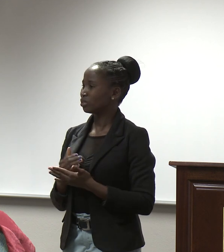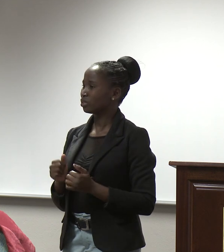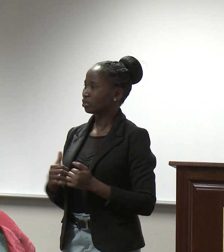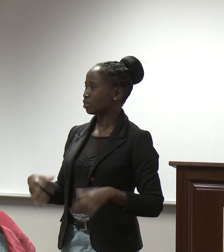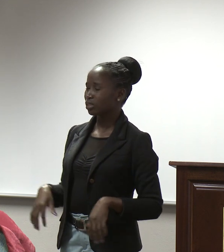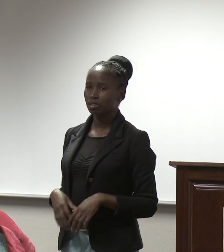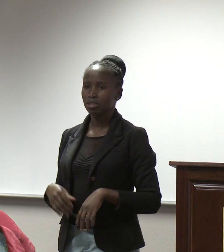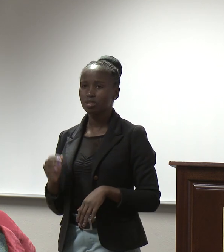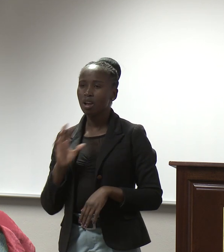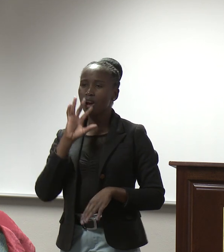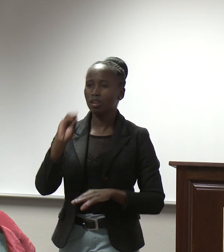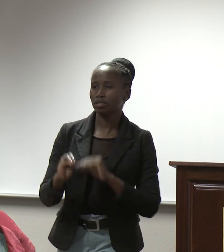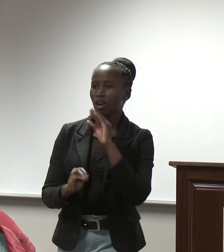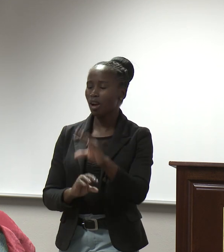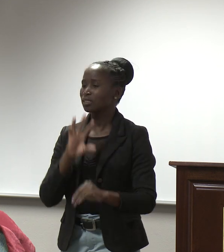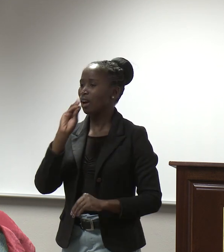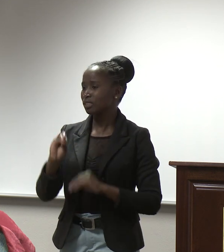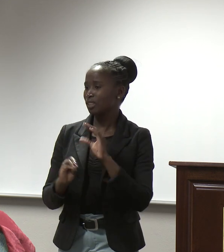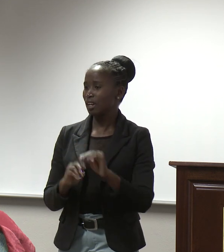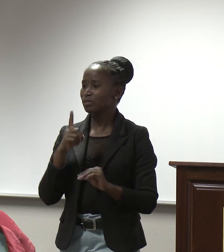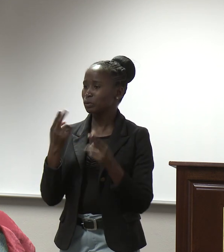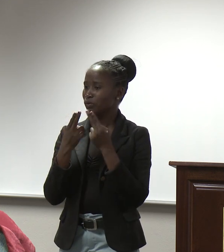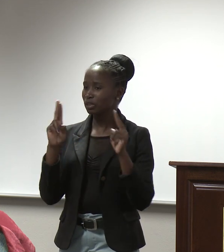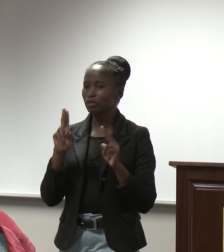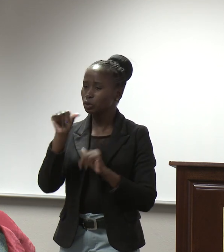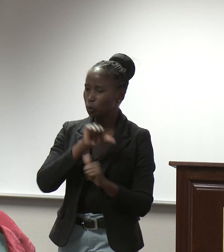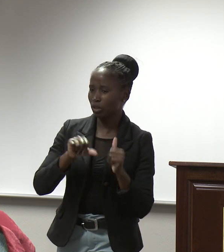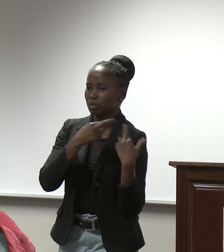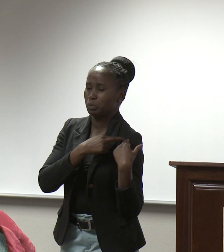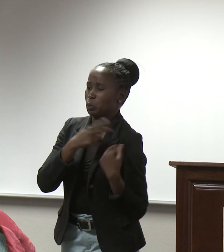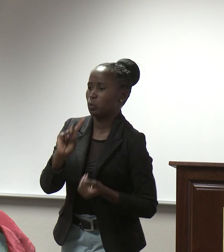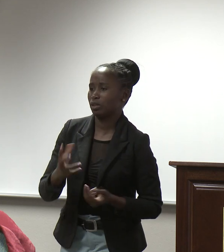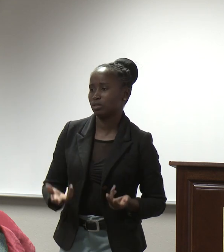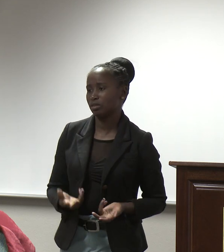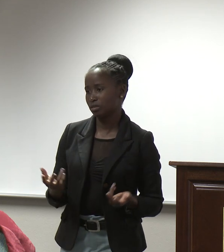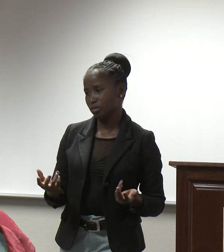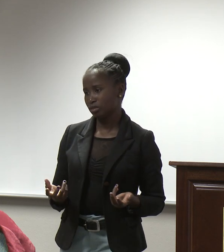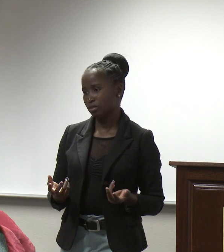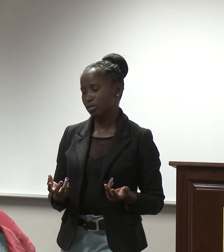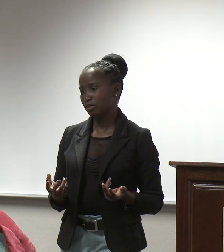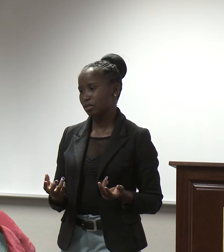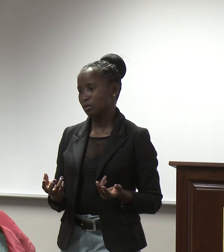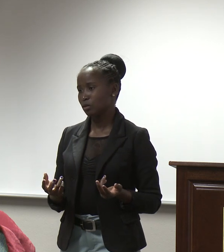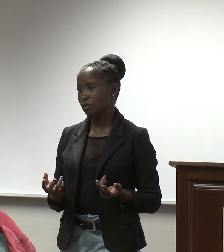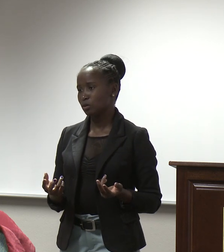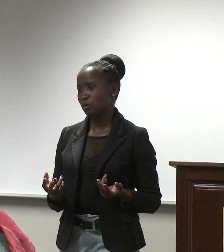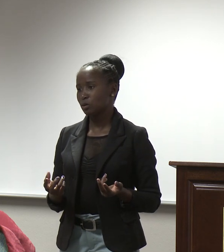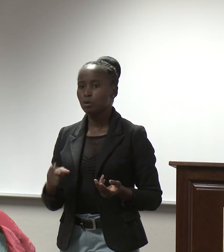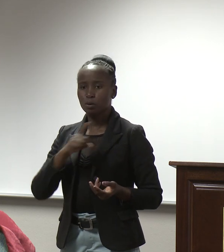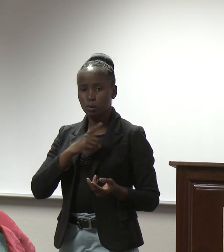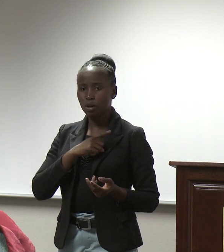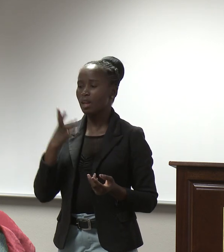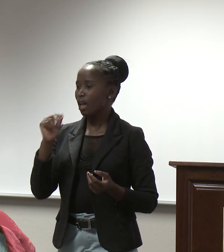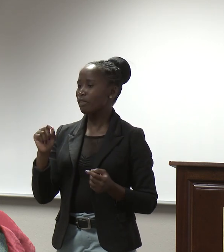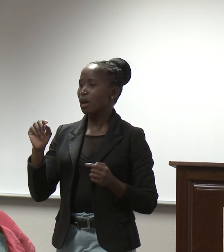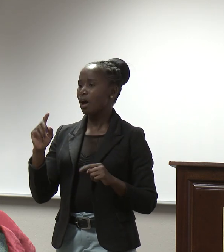the university, more social responsibility. And the university has been pressed by the bottom-down and top-up